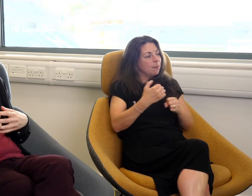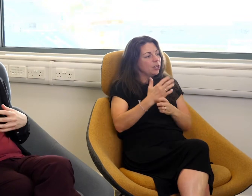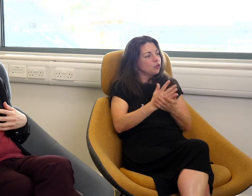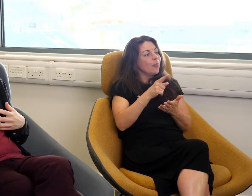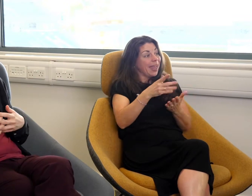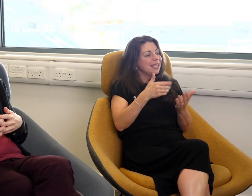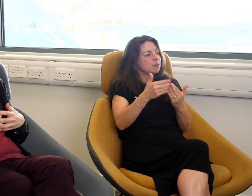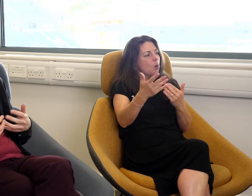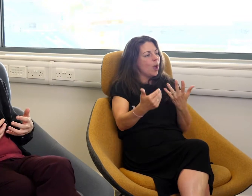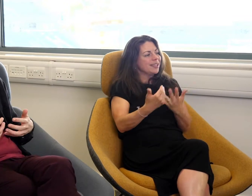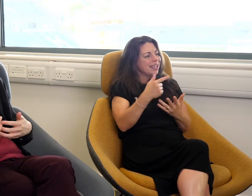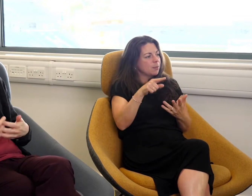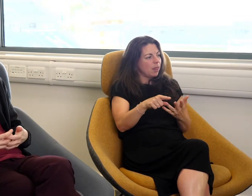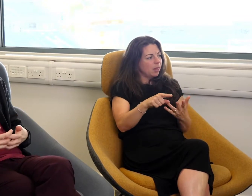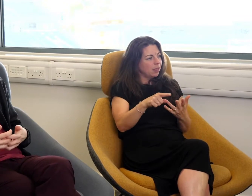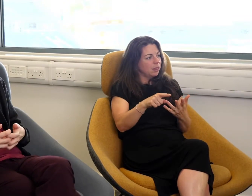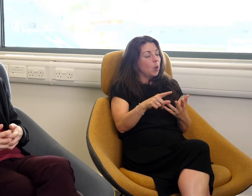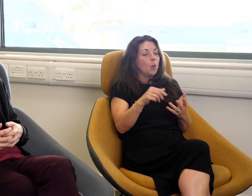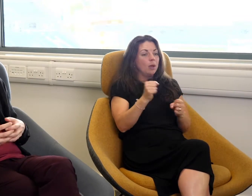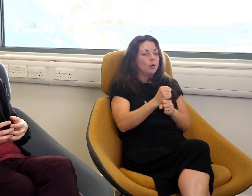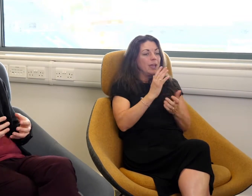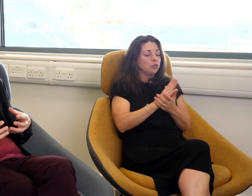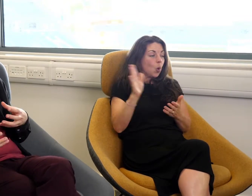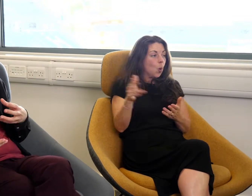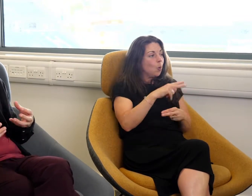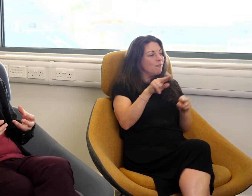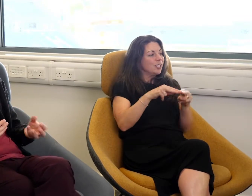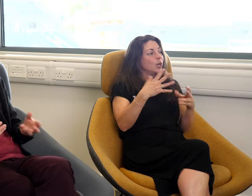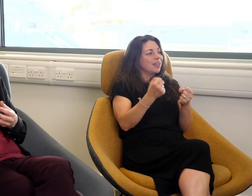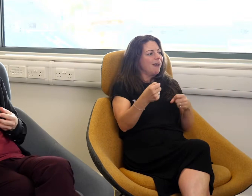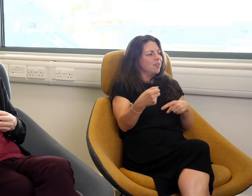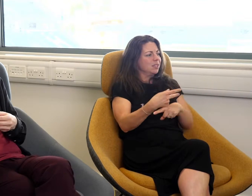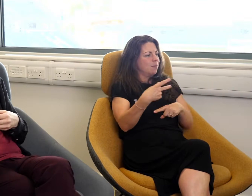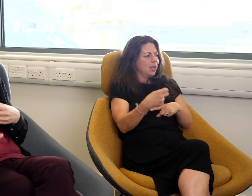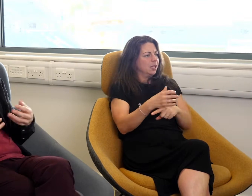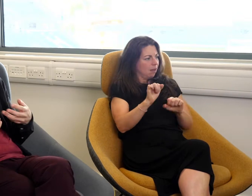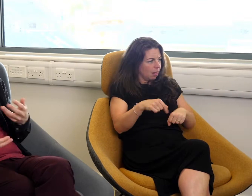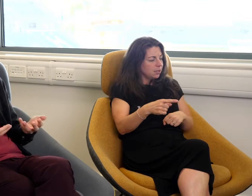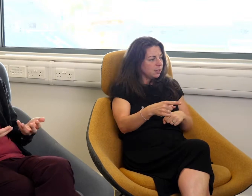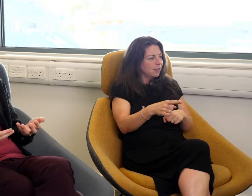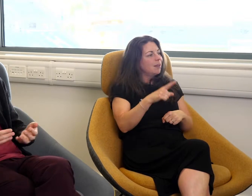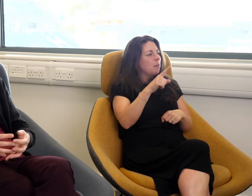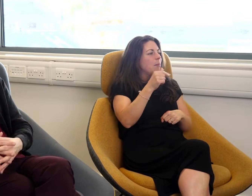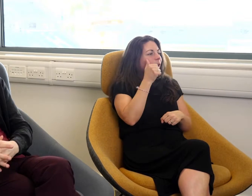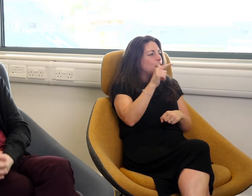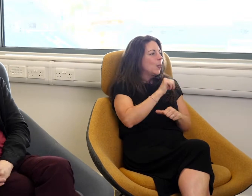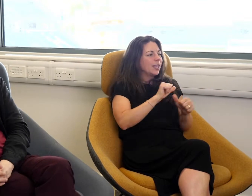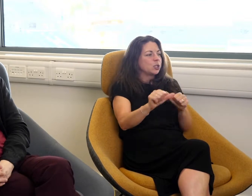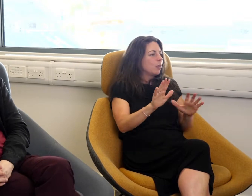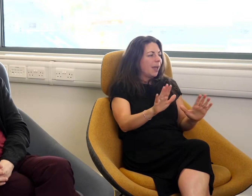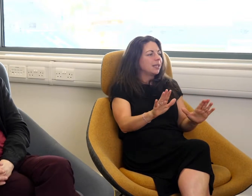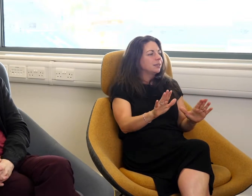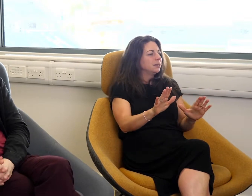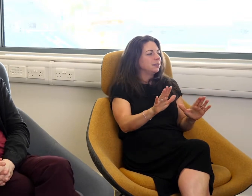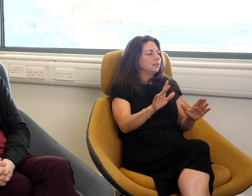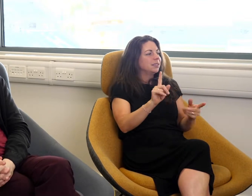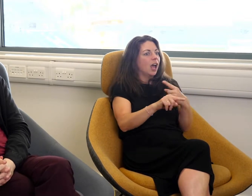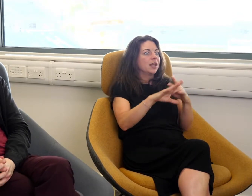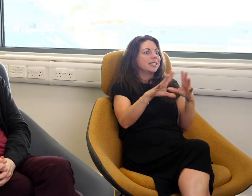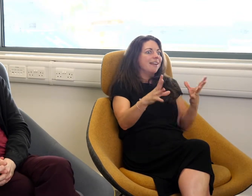We make sure that all my videos are subtitled, but I know, of course, that actually it's not the best. We do want to have sign language interpretation available as well. And so if there are